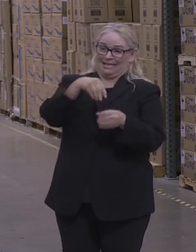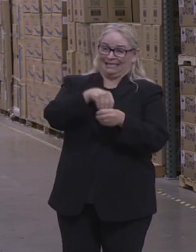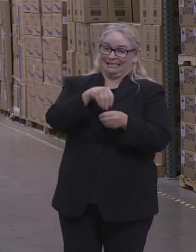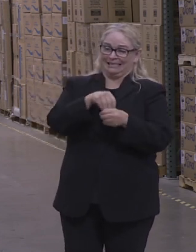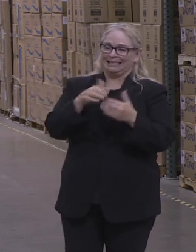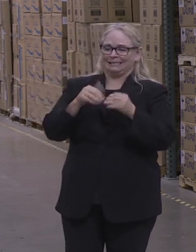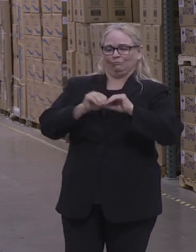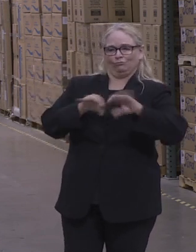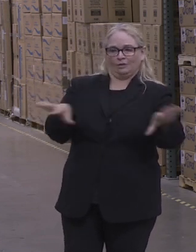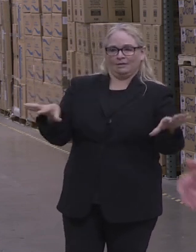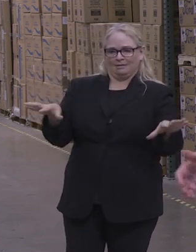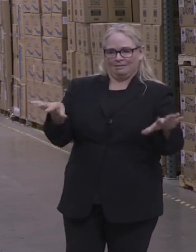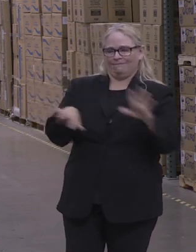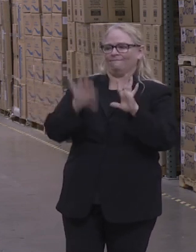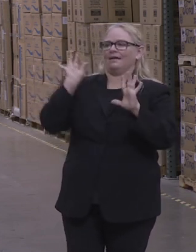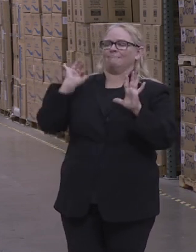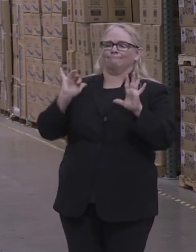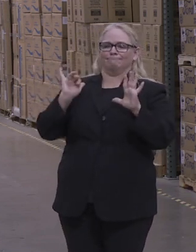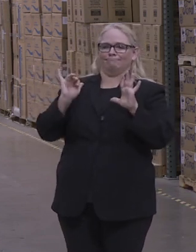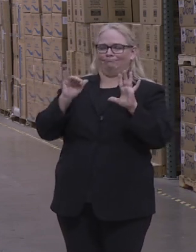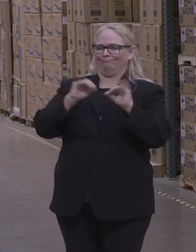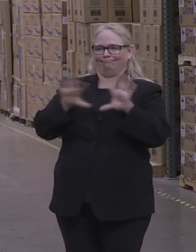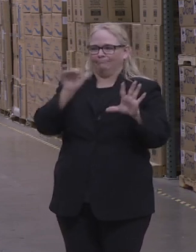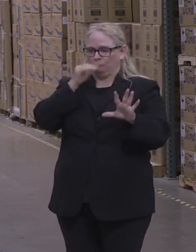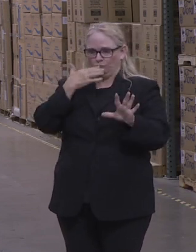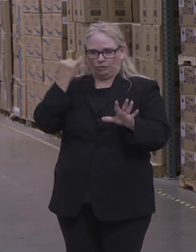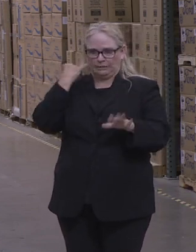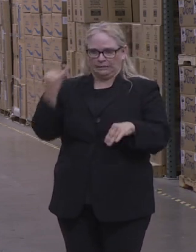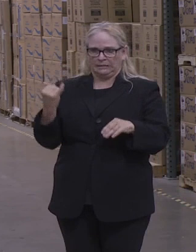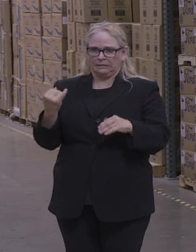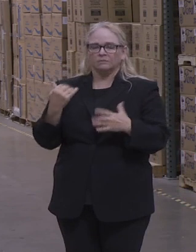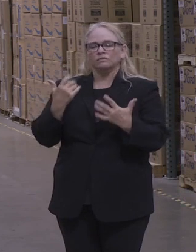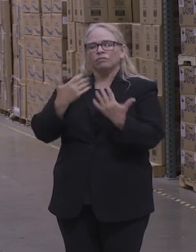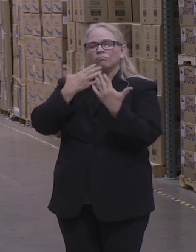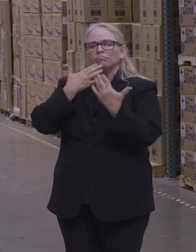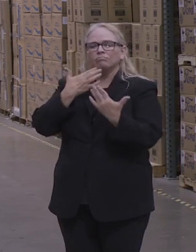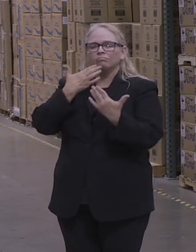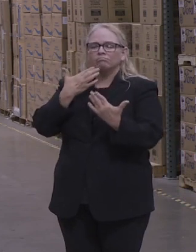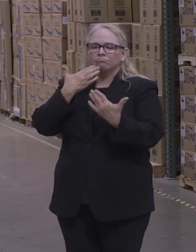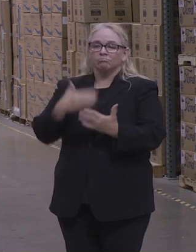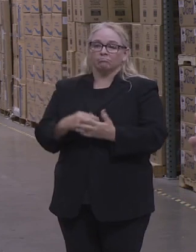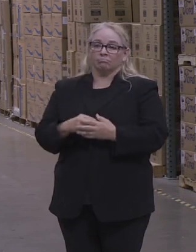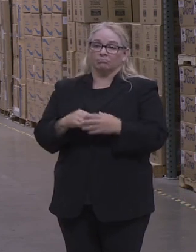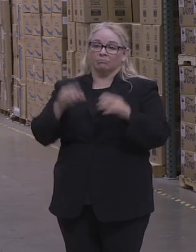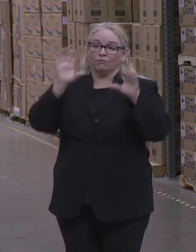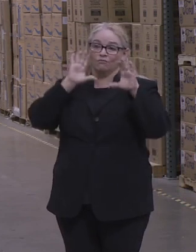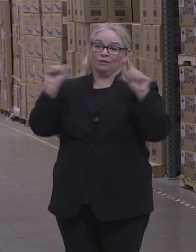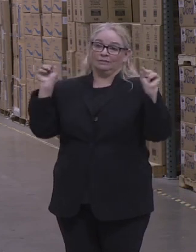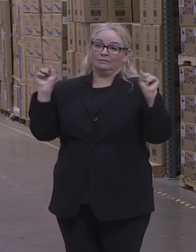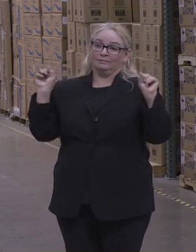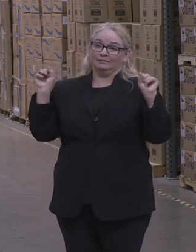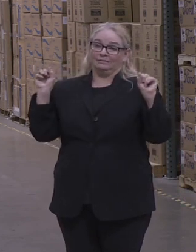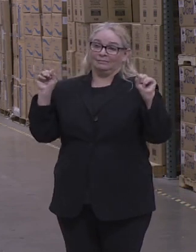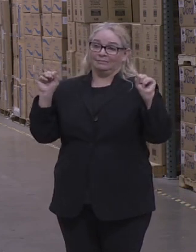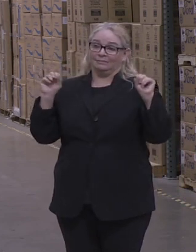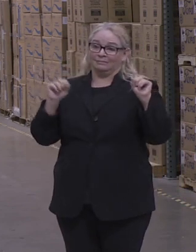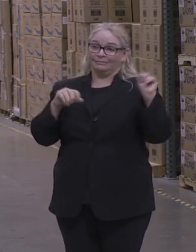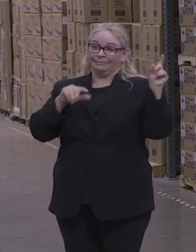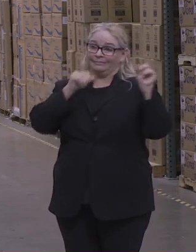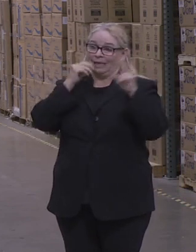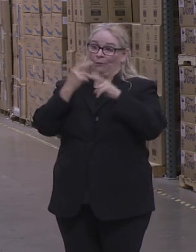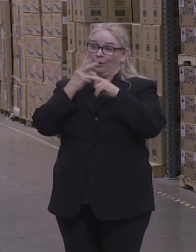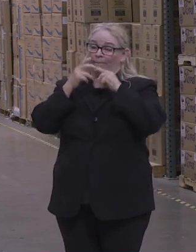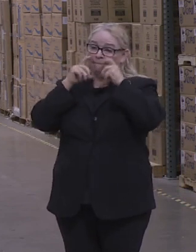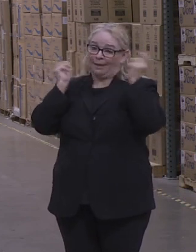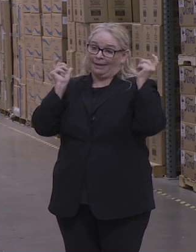or contract this disease. I want to applaud the president and others for now wearing a mask and sending a message. I hope that and expect that will